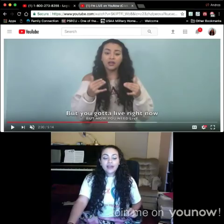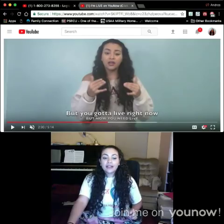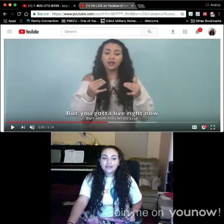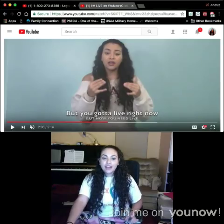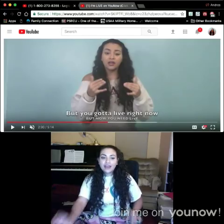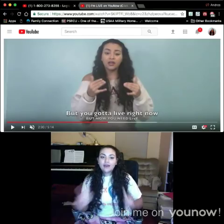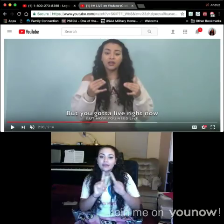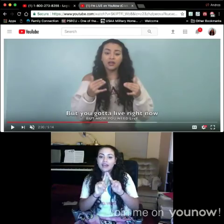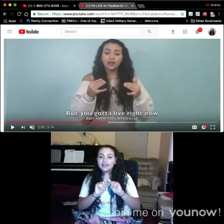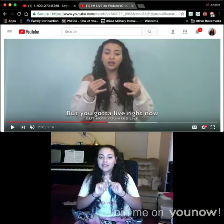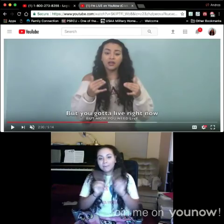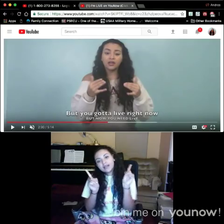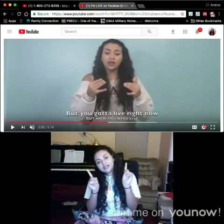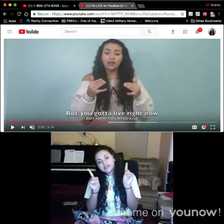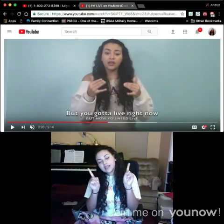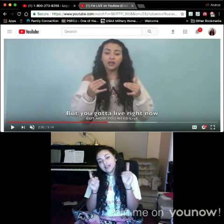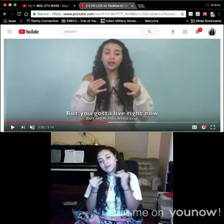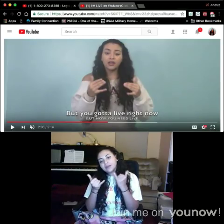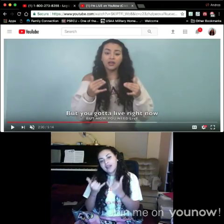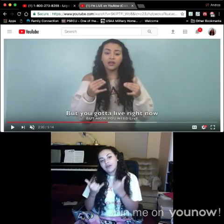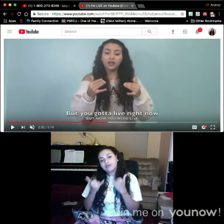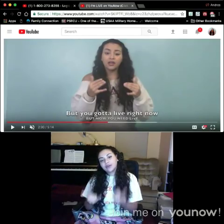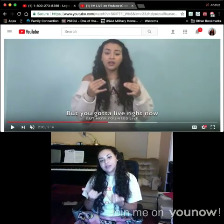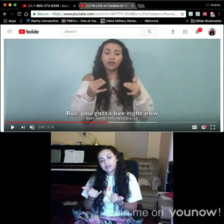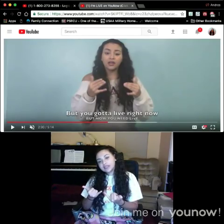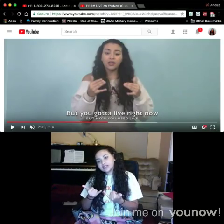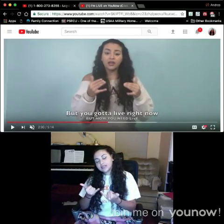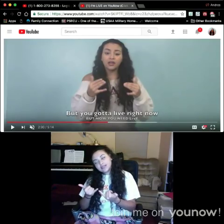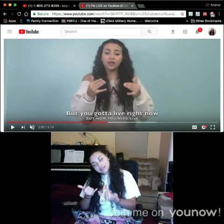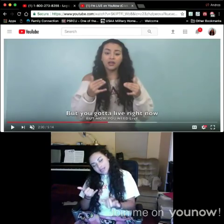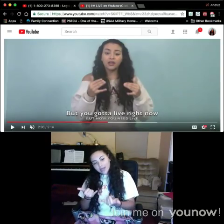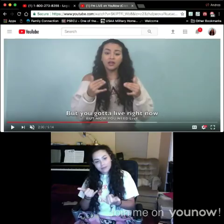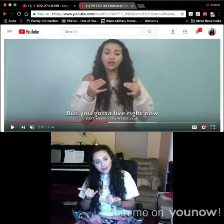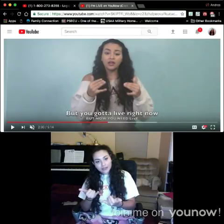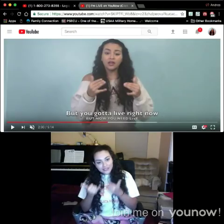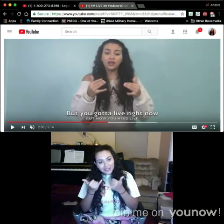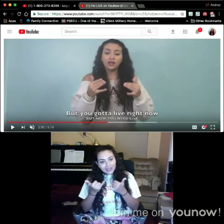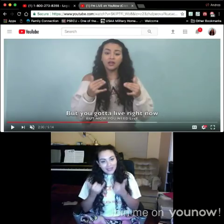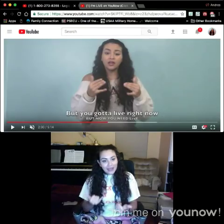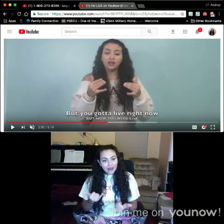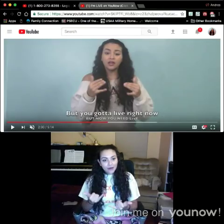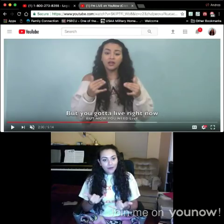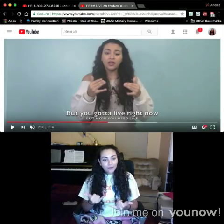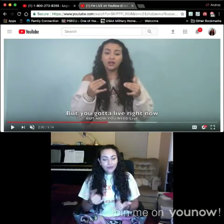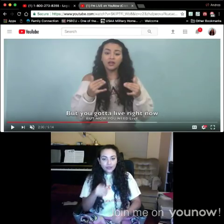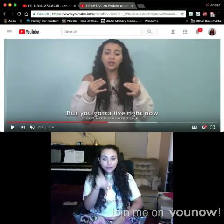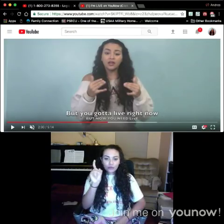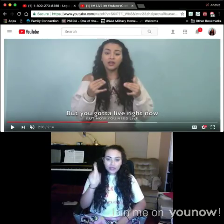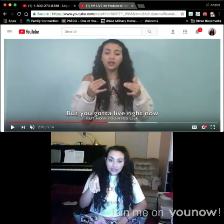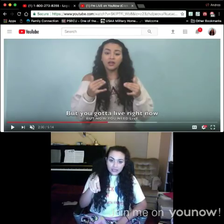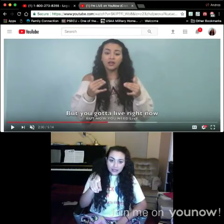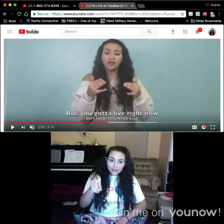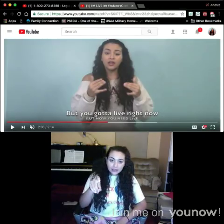But you gotta live right now. For that, I signed butts, and then I put now first because time first. Now